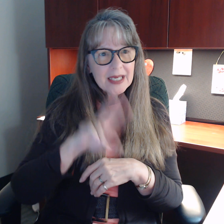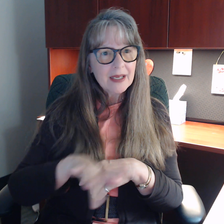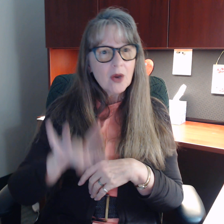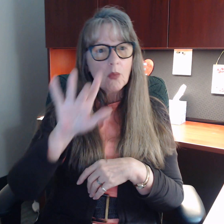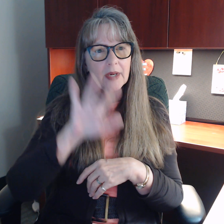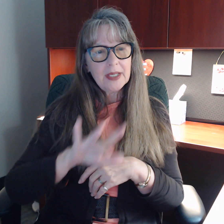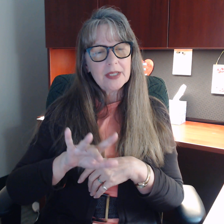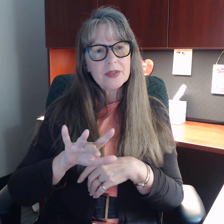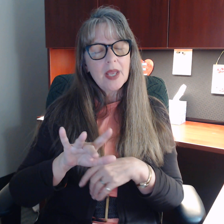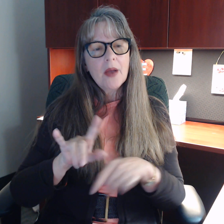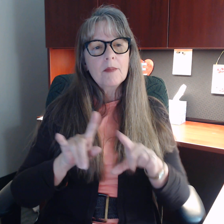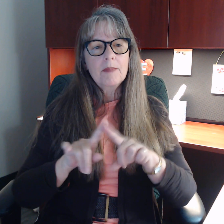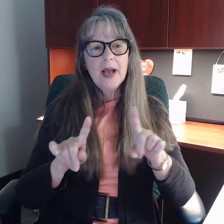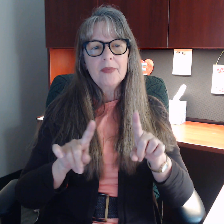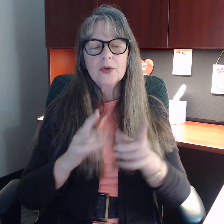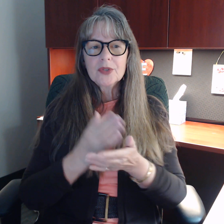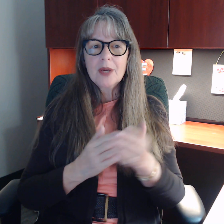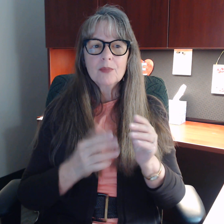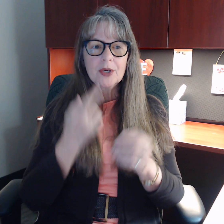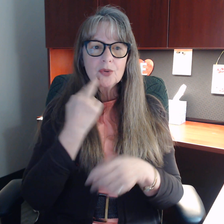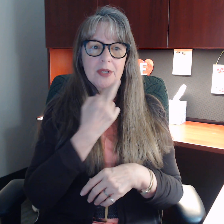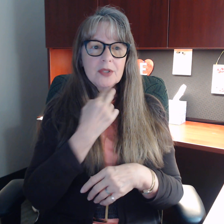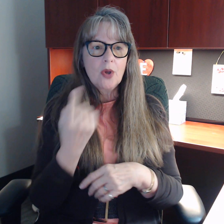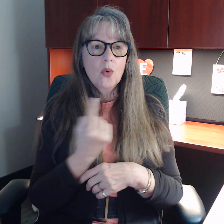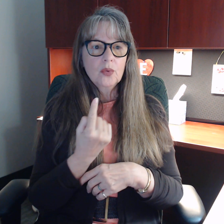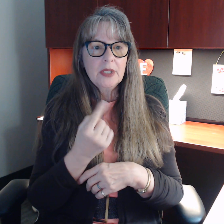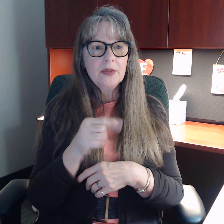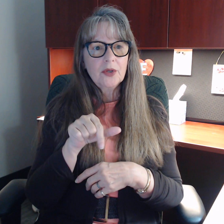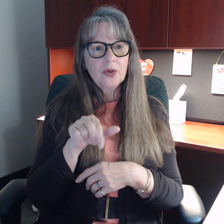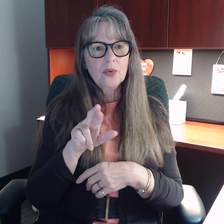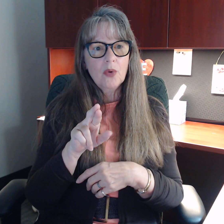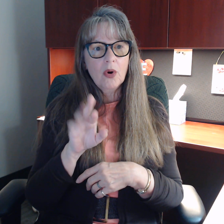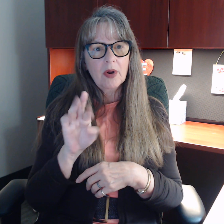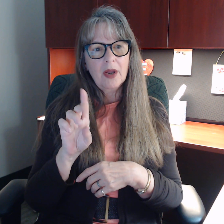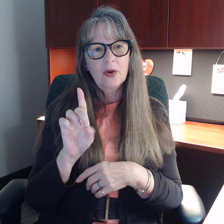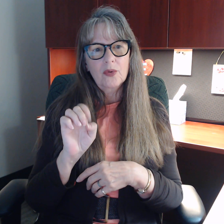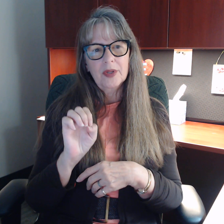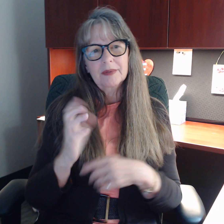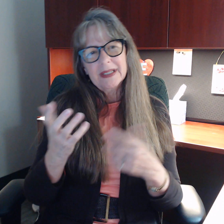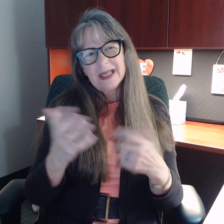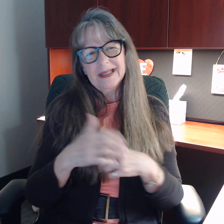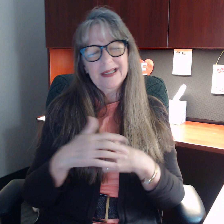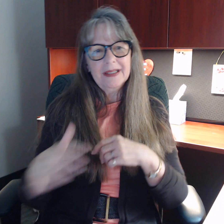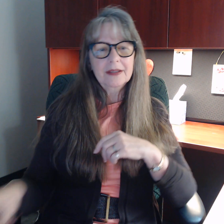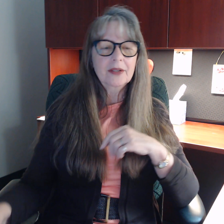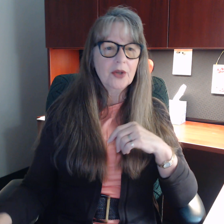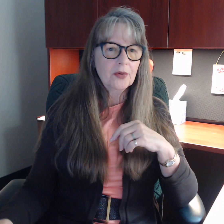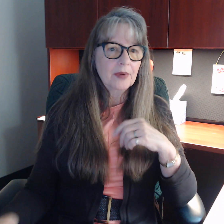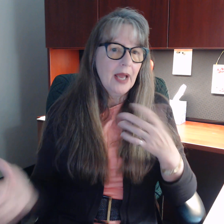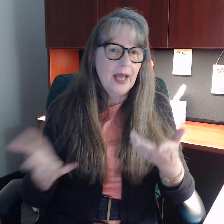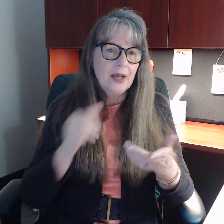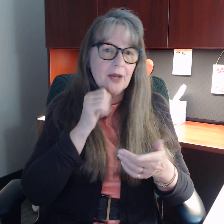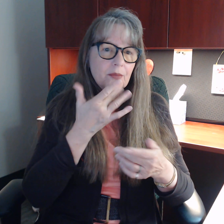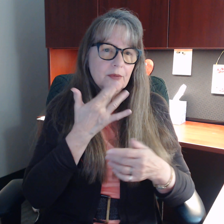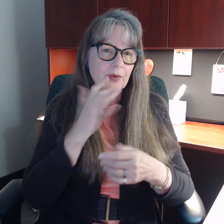what it is. But there's some restaurants only the QR code, and it's like, I don't prefer that